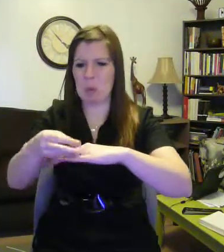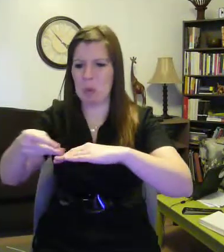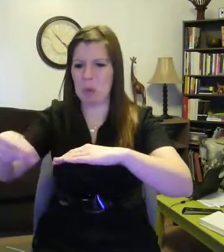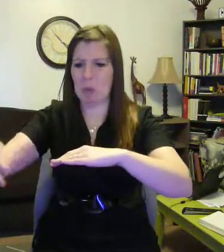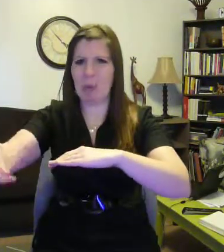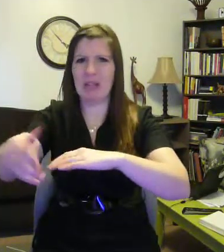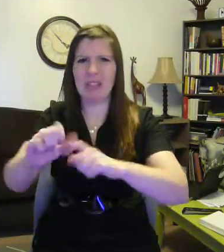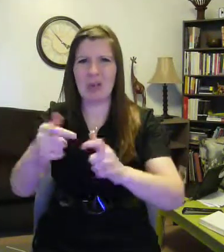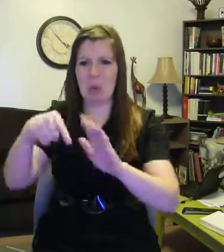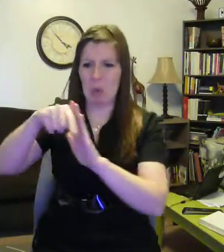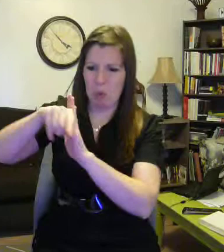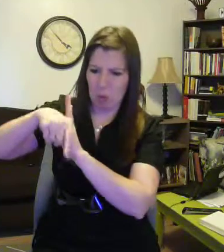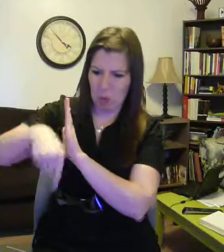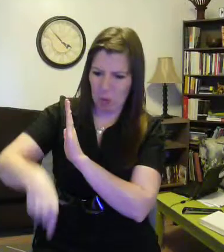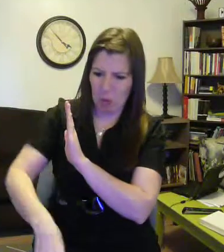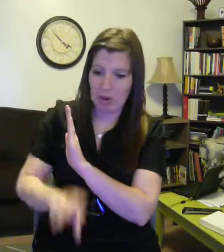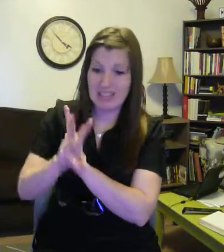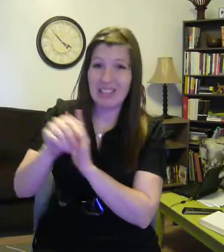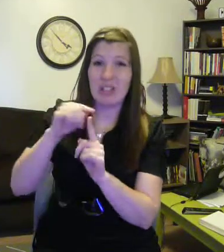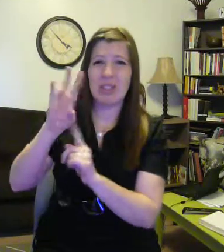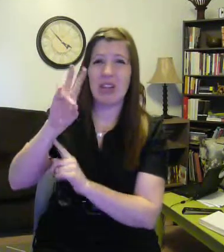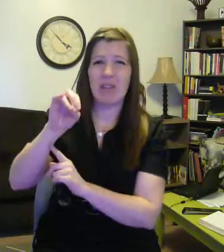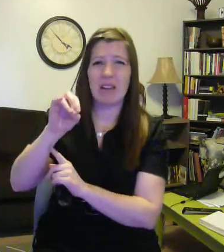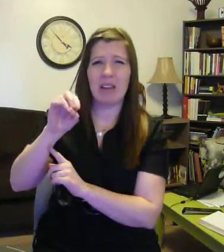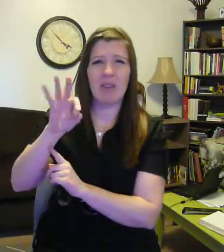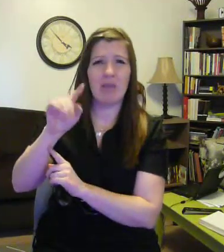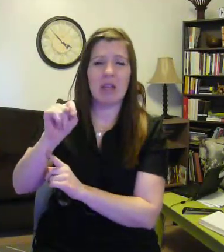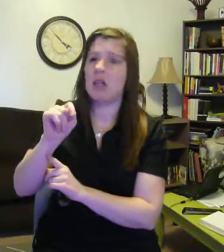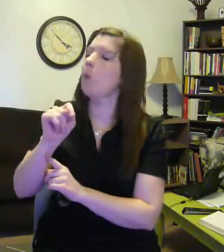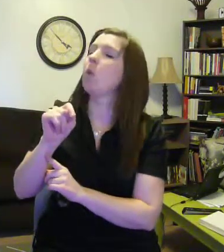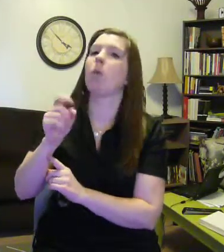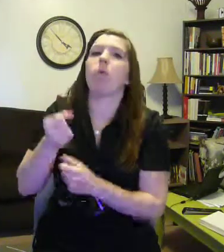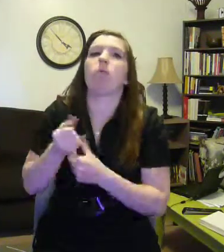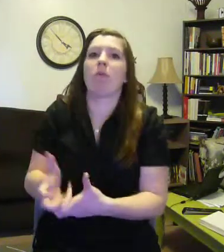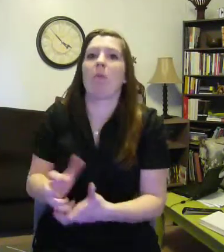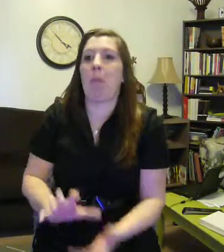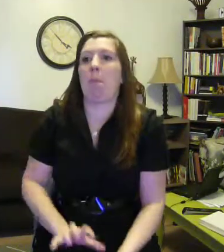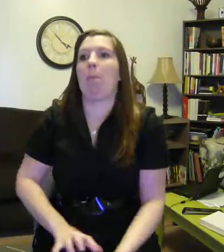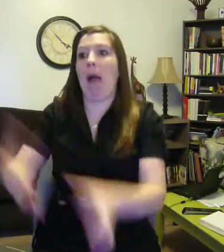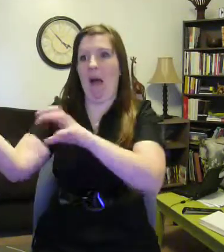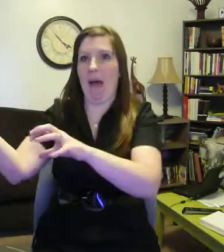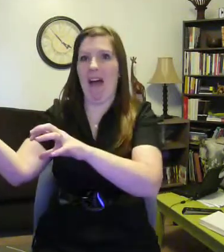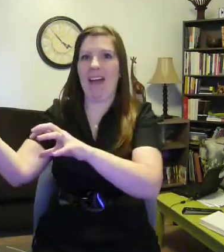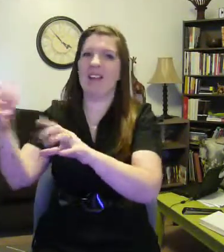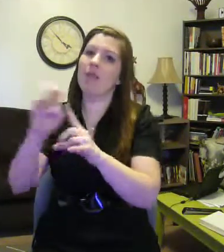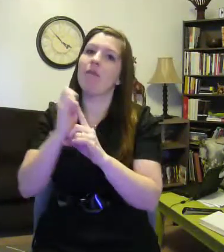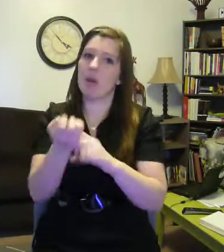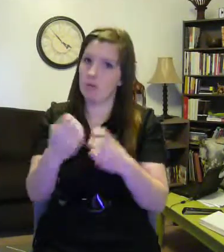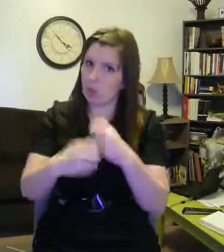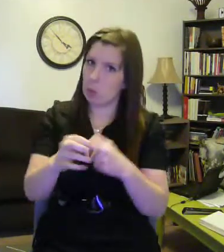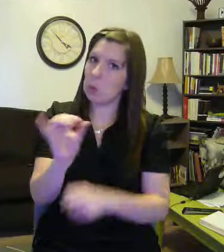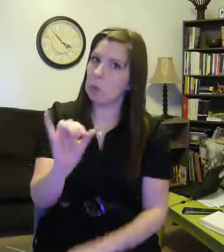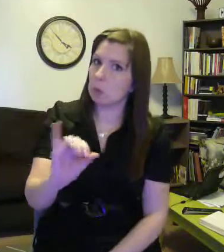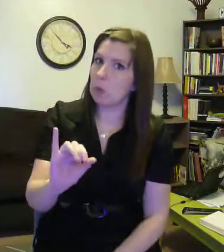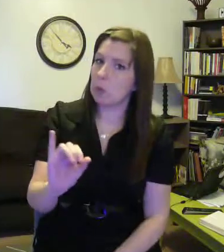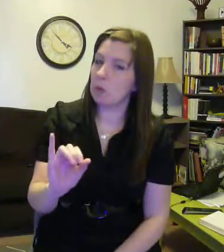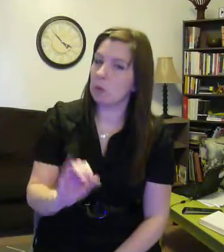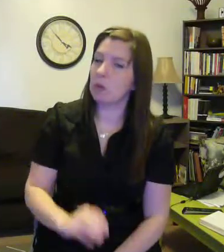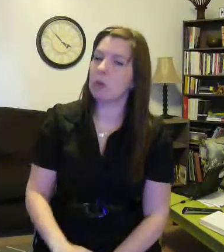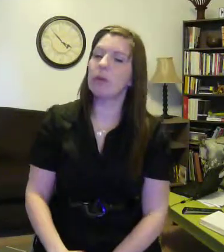feet into the ground creates quite a mess. And it's an environmental issue also, where the mess that